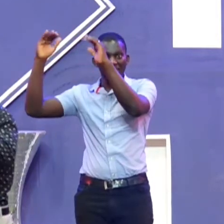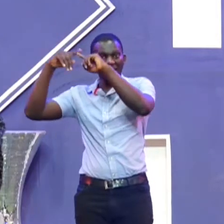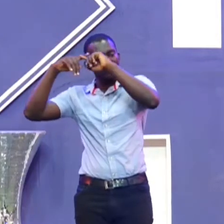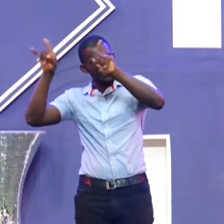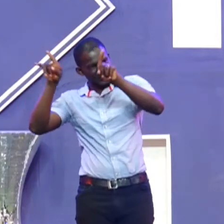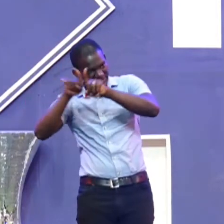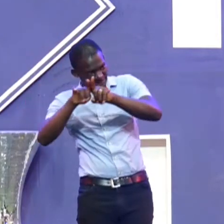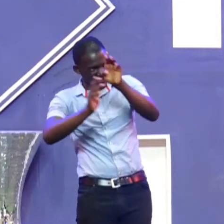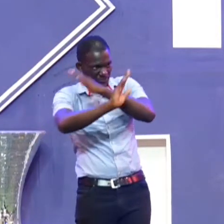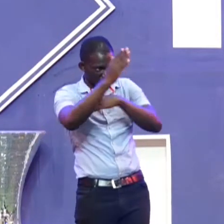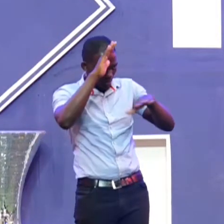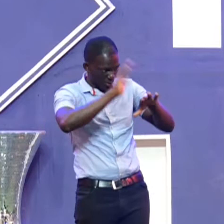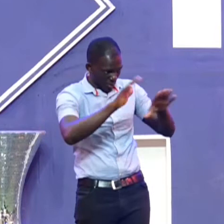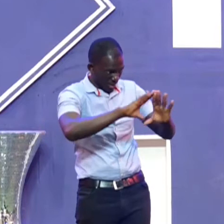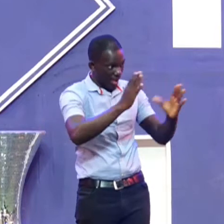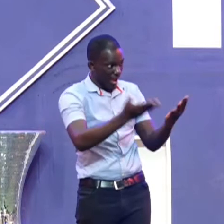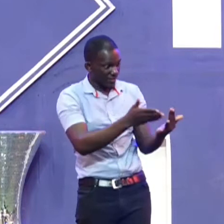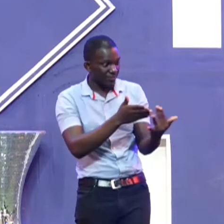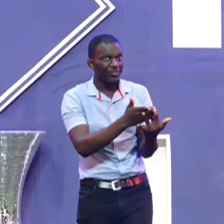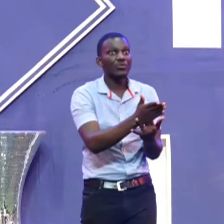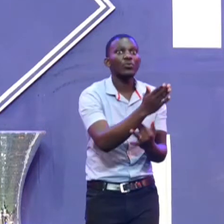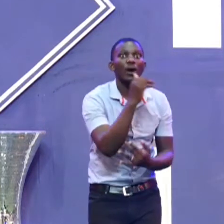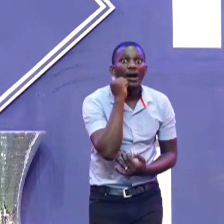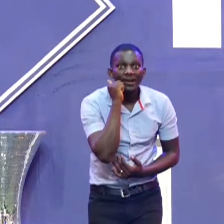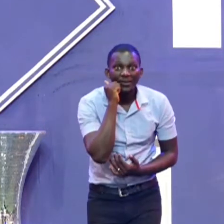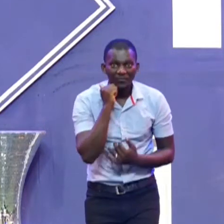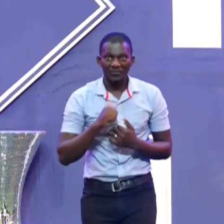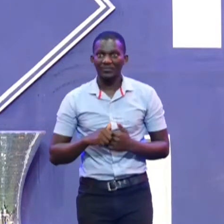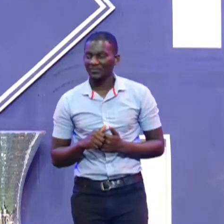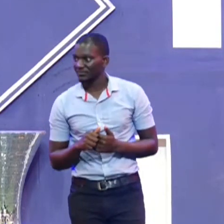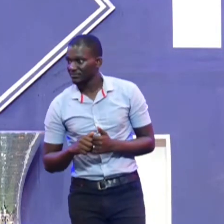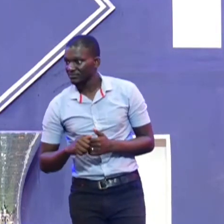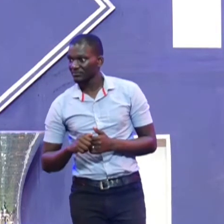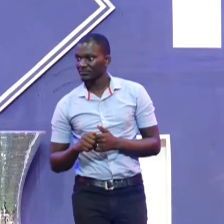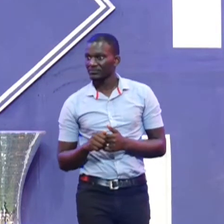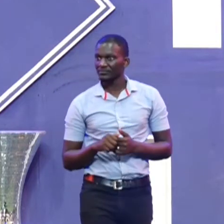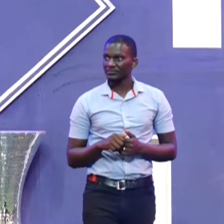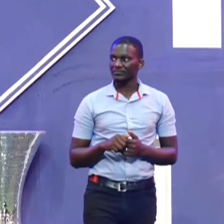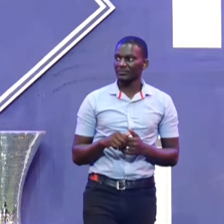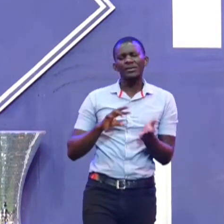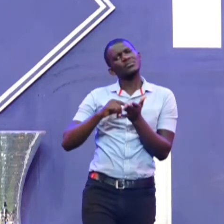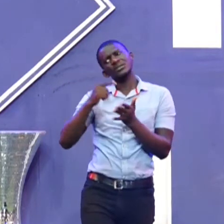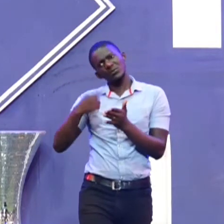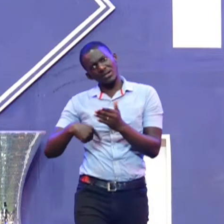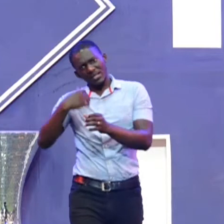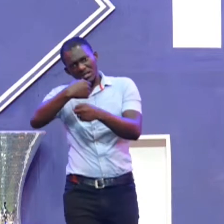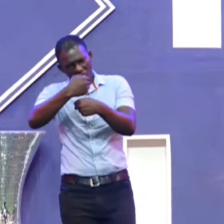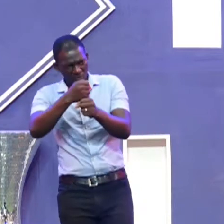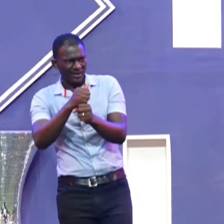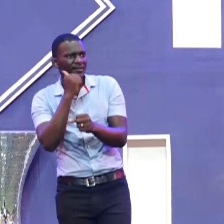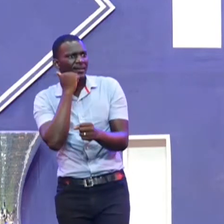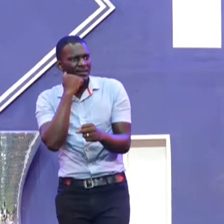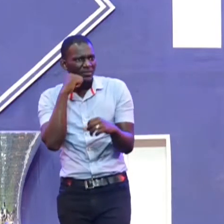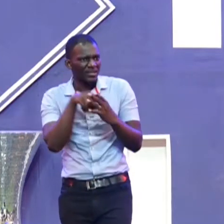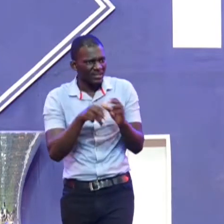God is the God in heaven, but at the same time is the God on earth, but through Adam. Katechitegeza yatonda Adam ne system oba